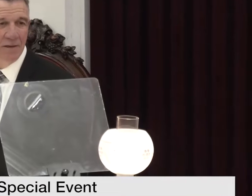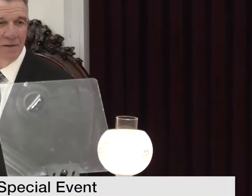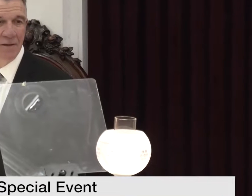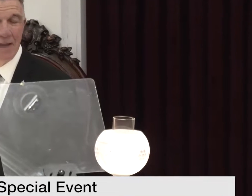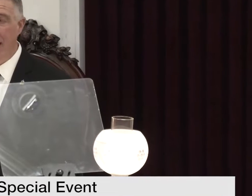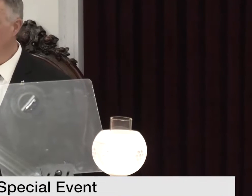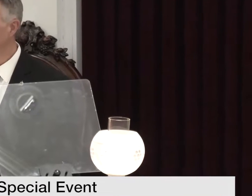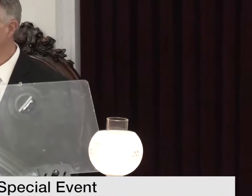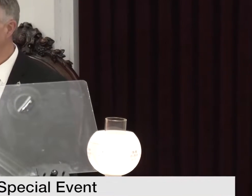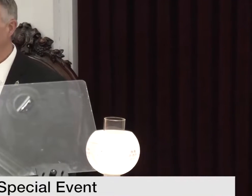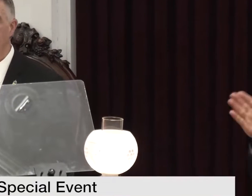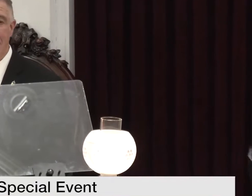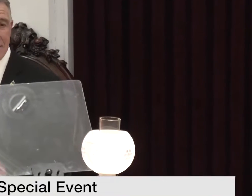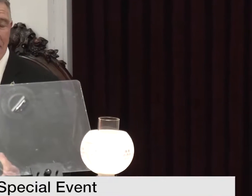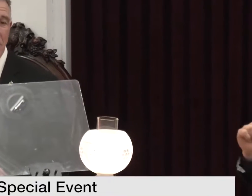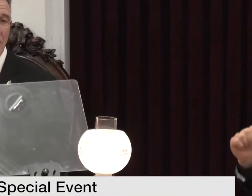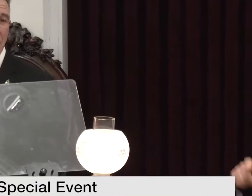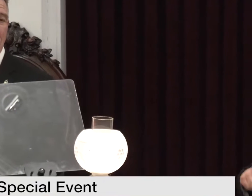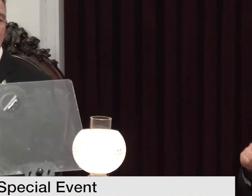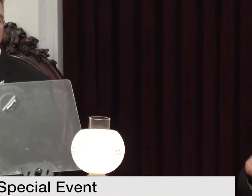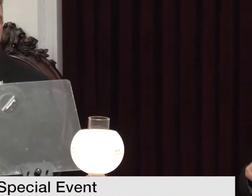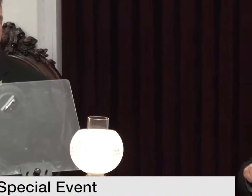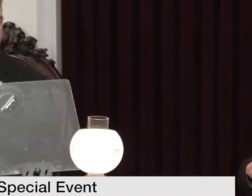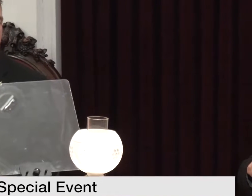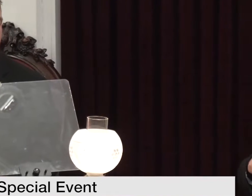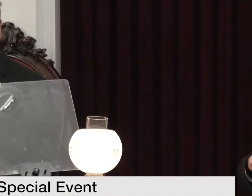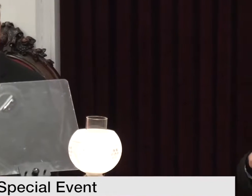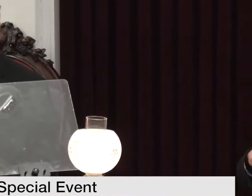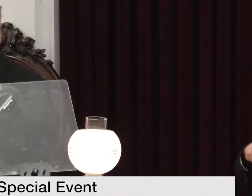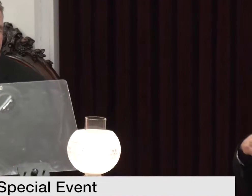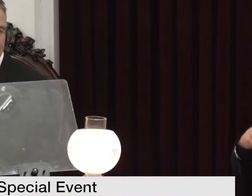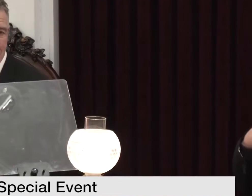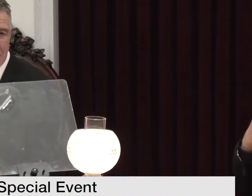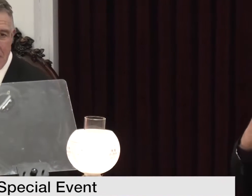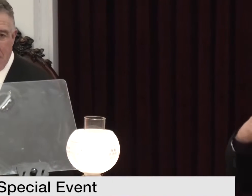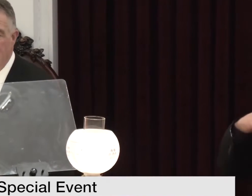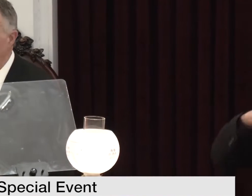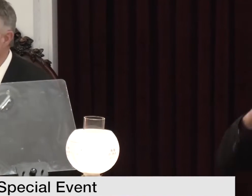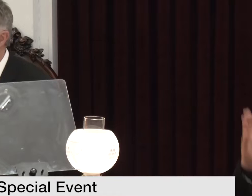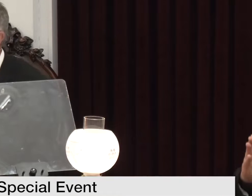safety, and, at the center of it all, housing.